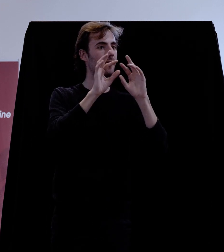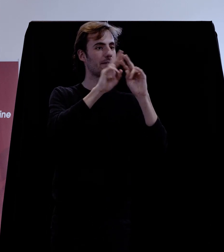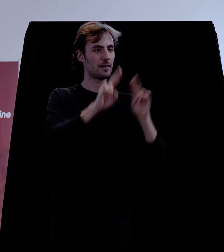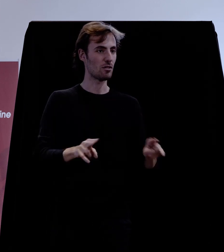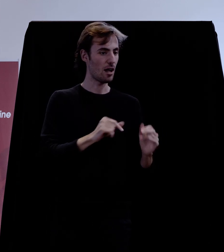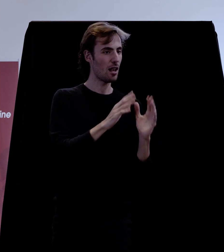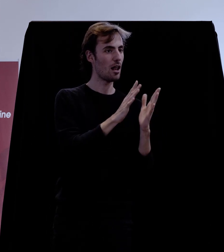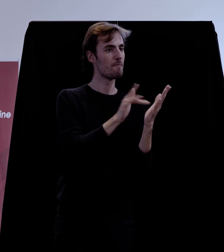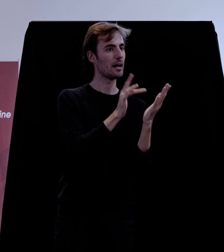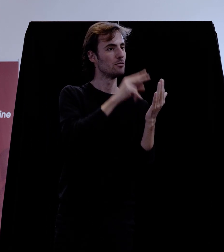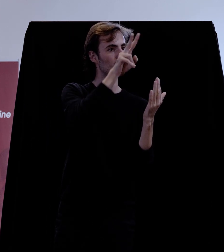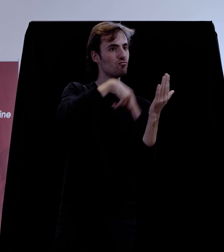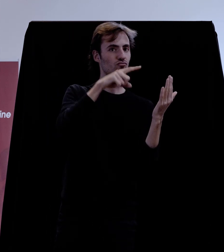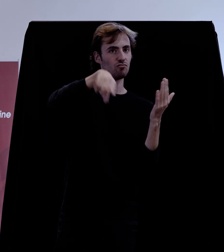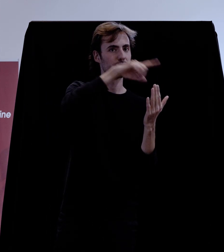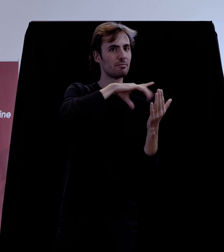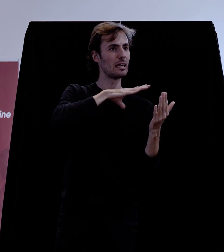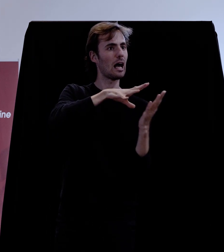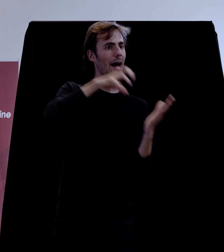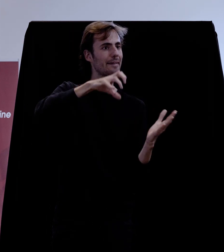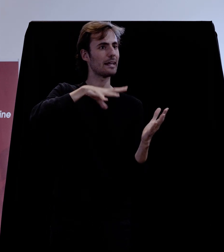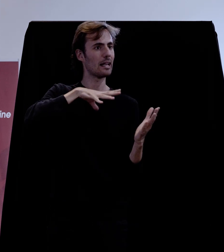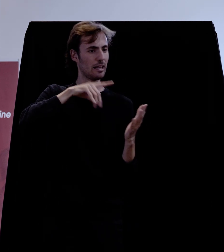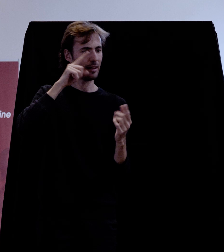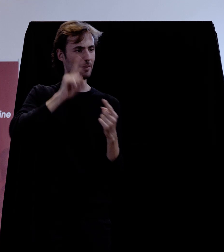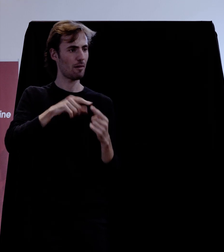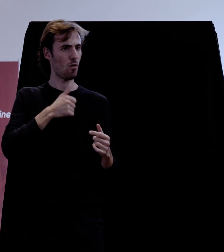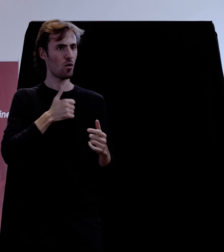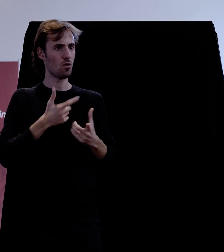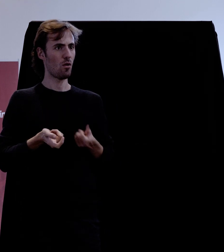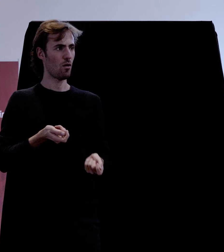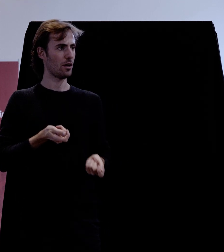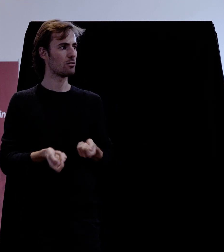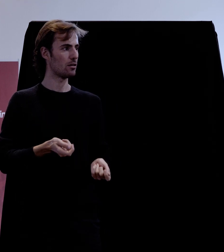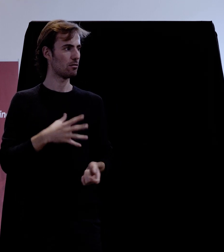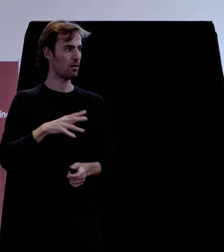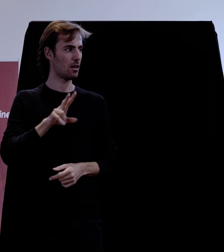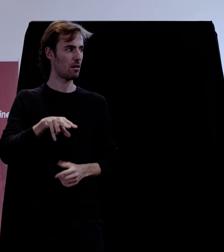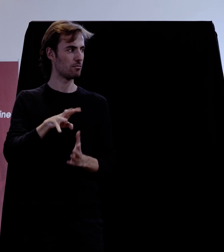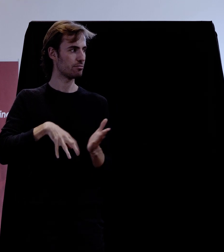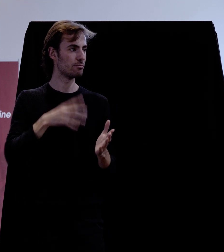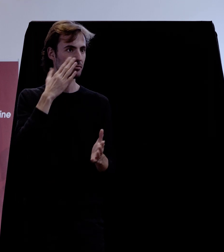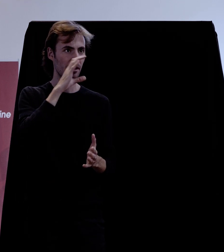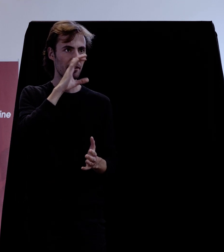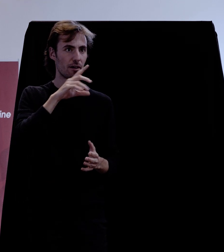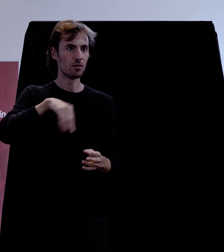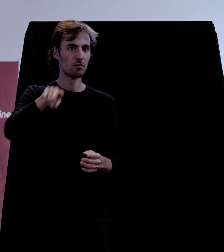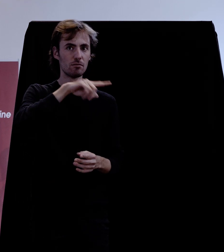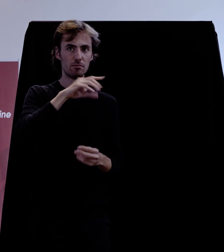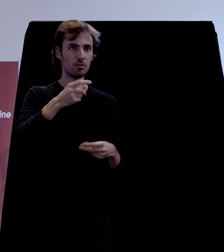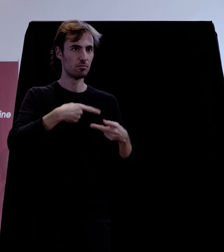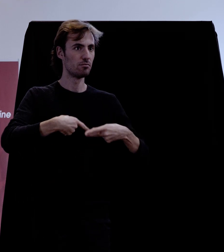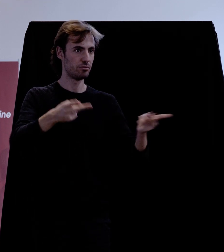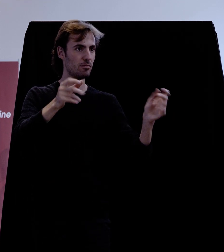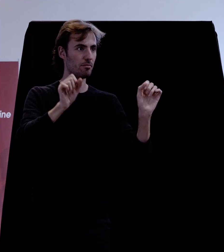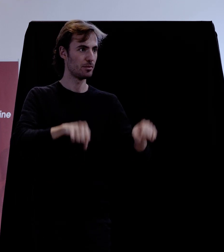make that available if you're interested in that. So, self-regulation of pain.